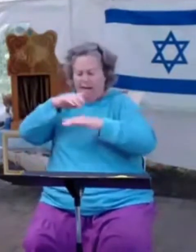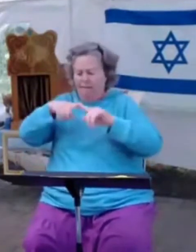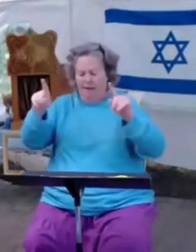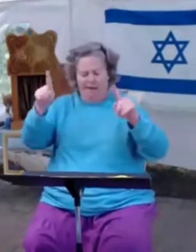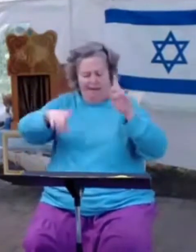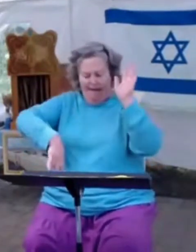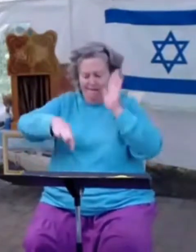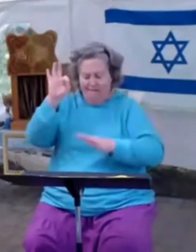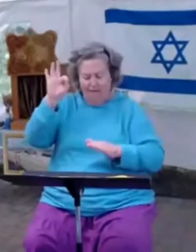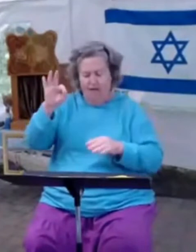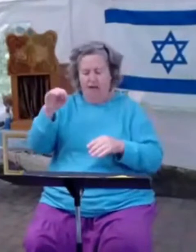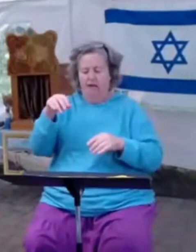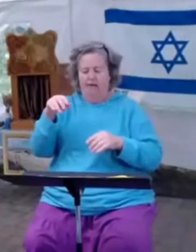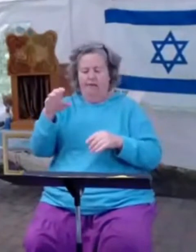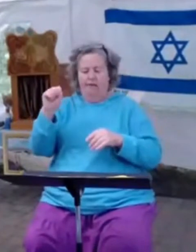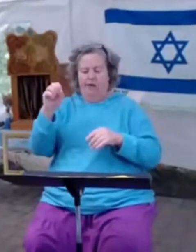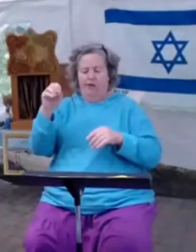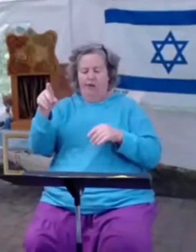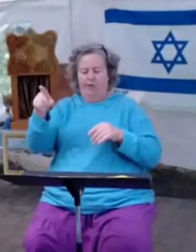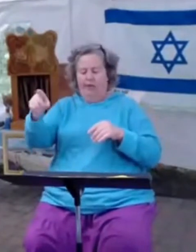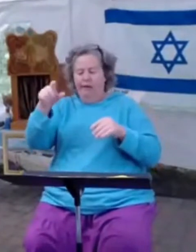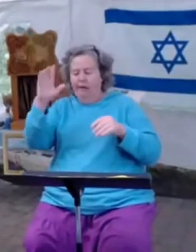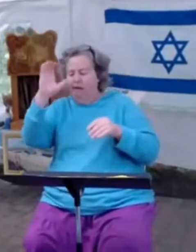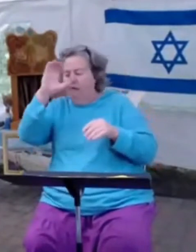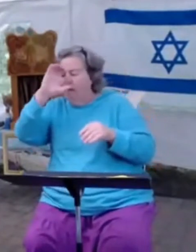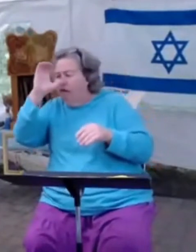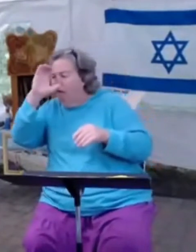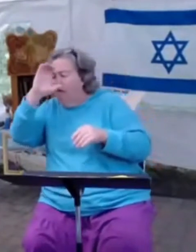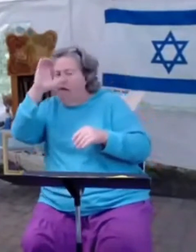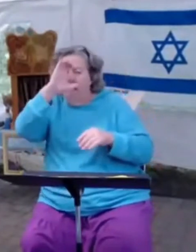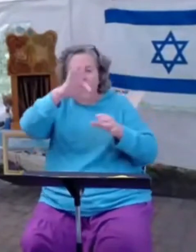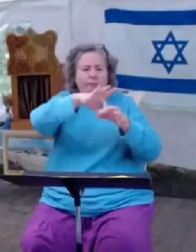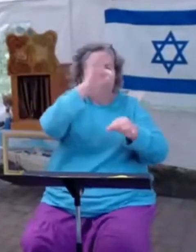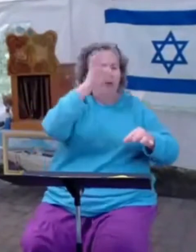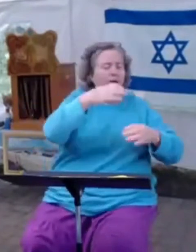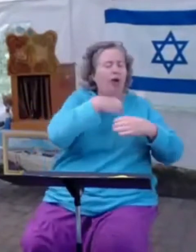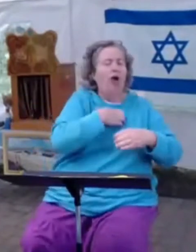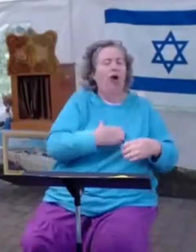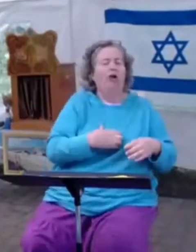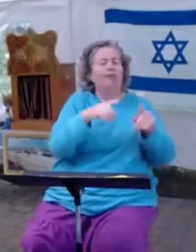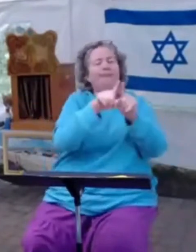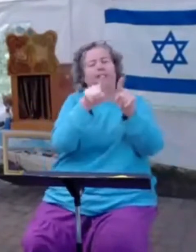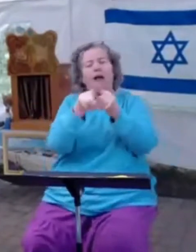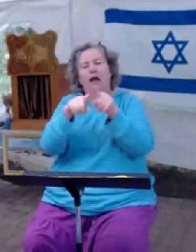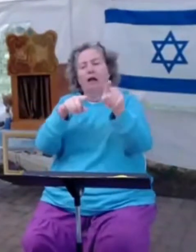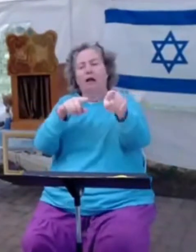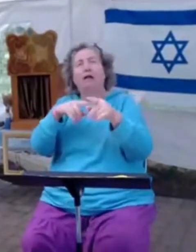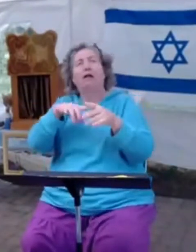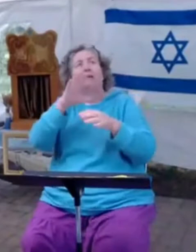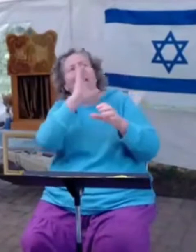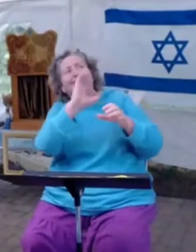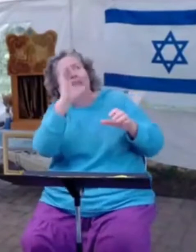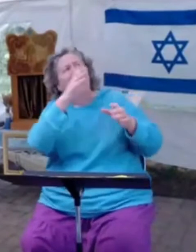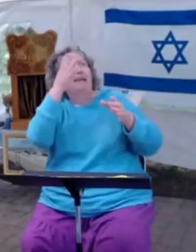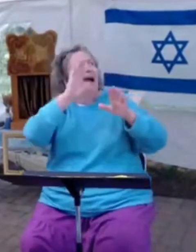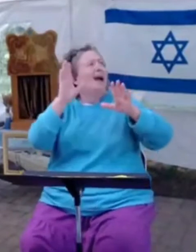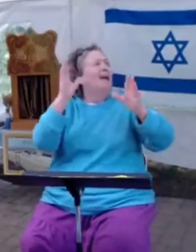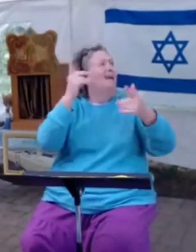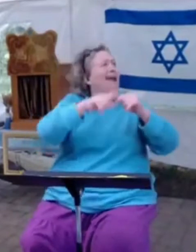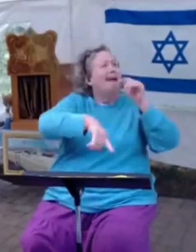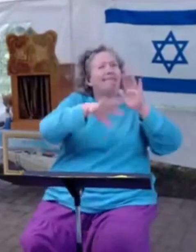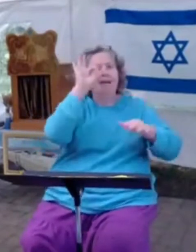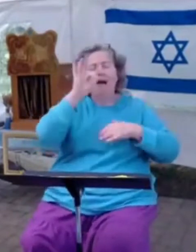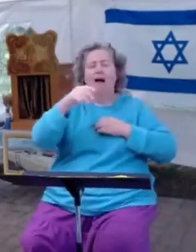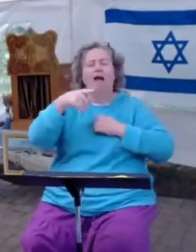they lived. That's how they lived. Whether you were a Jew or Gentile, to become a follower, a believer, was social